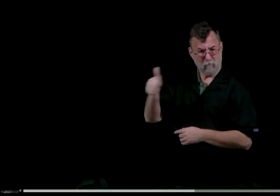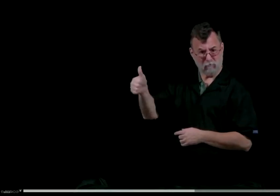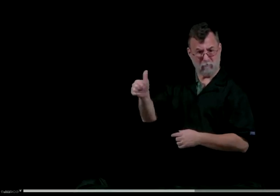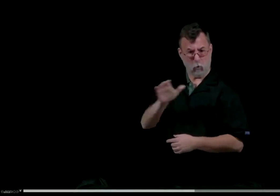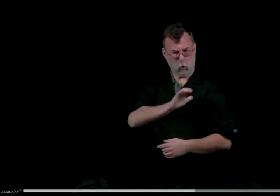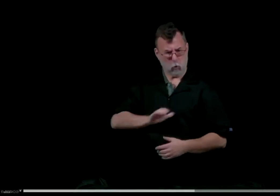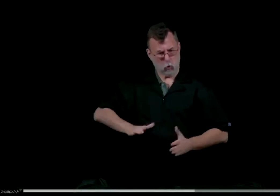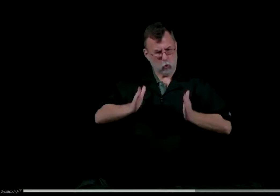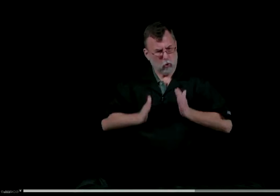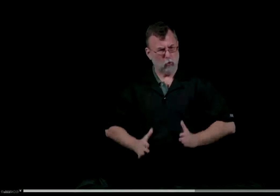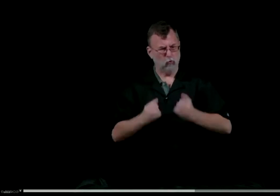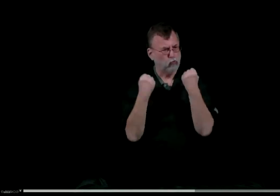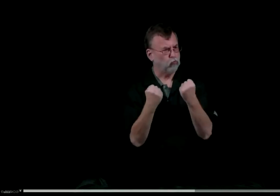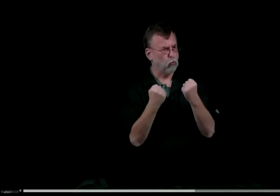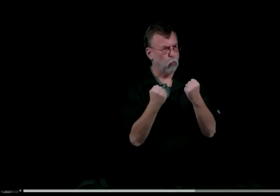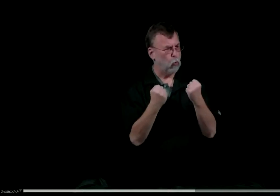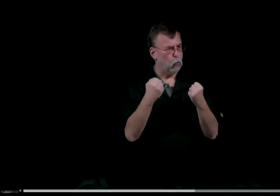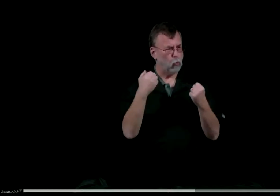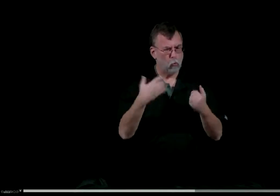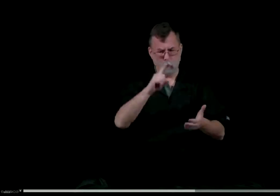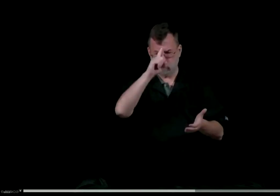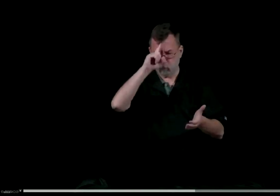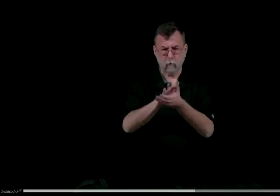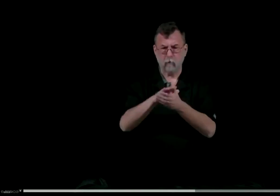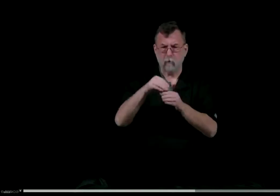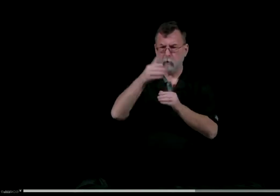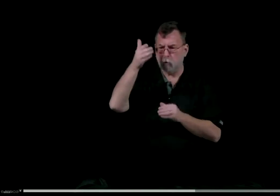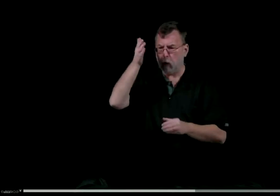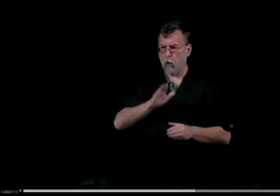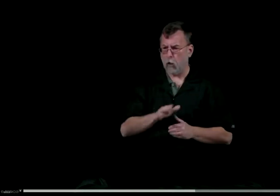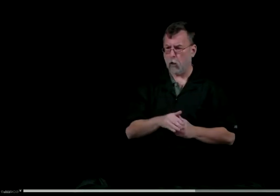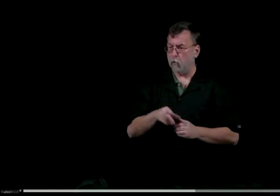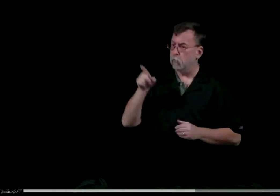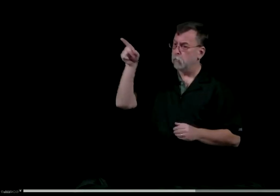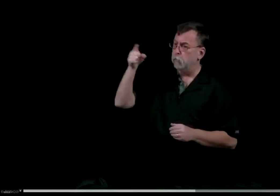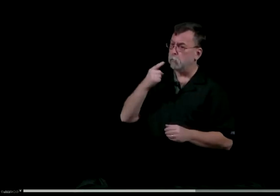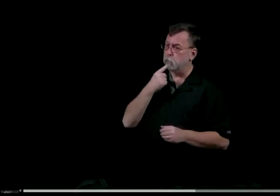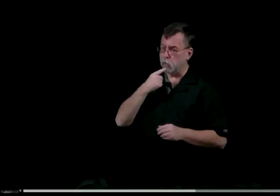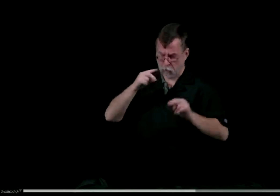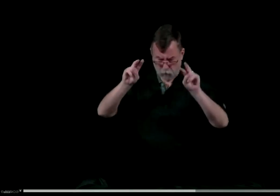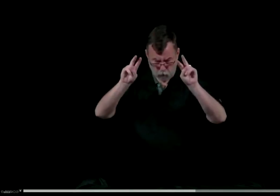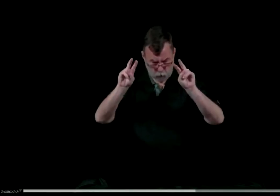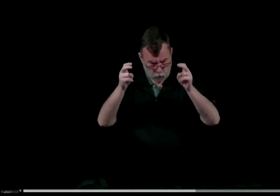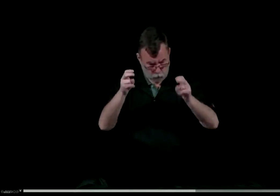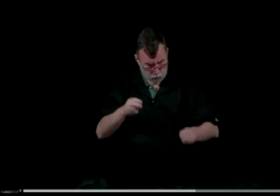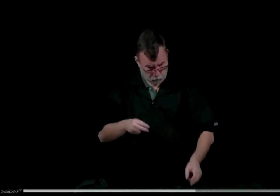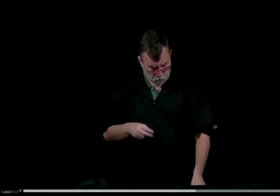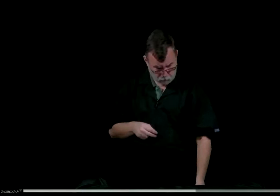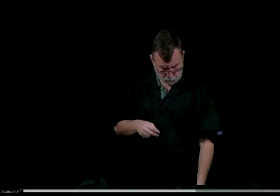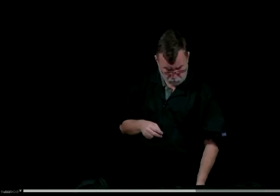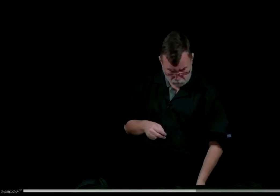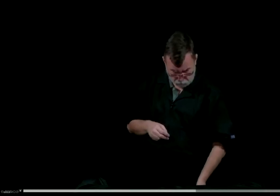He himself was a really strong Christian. And he said,